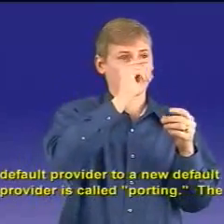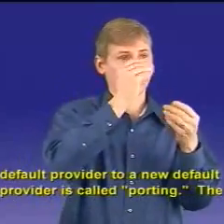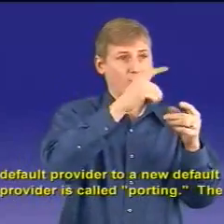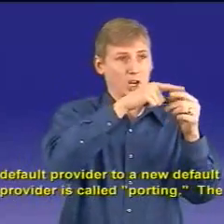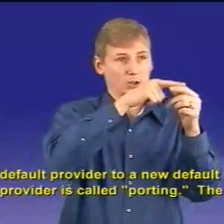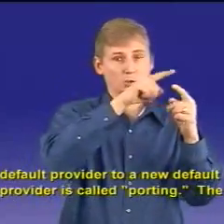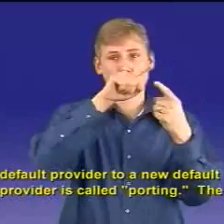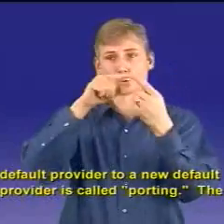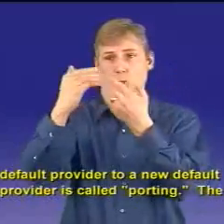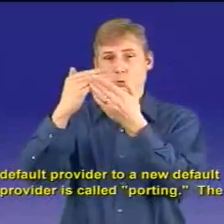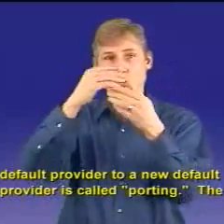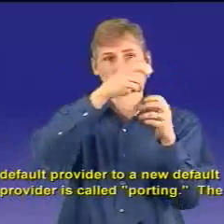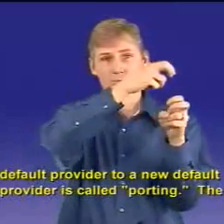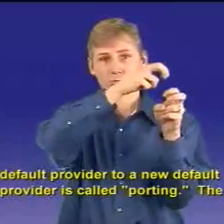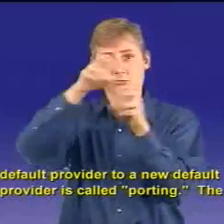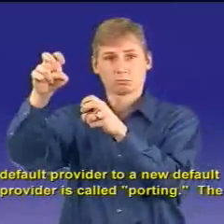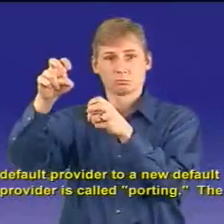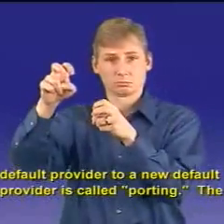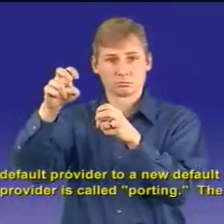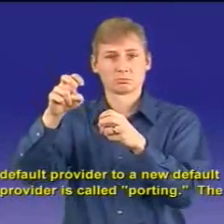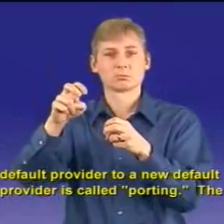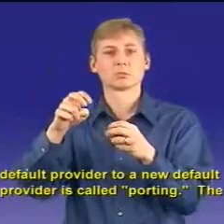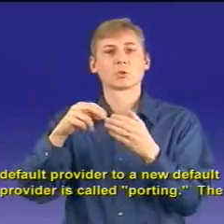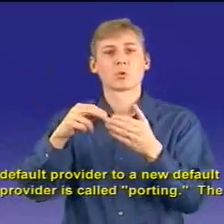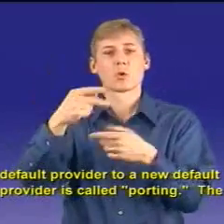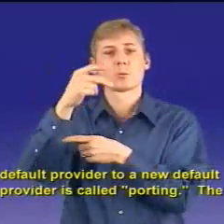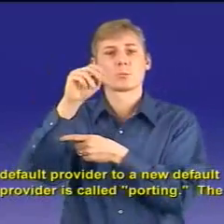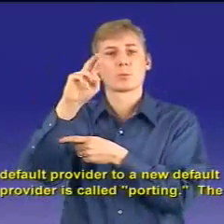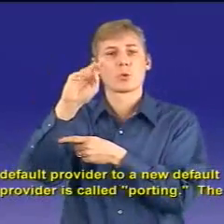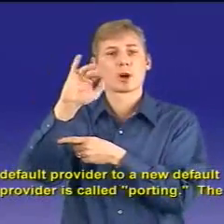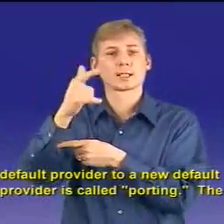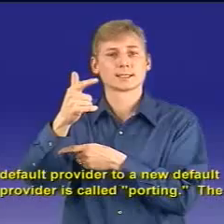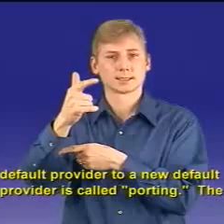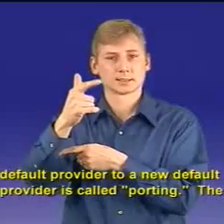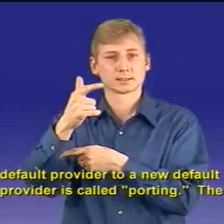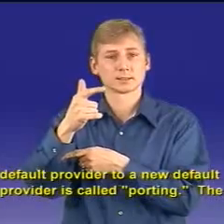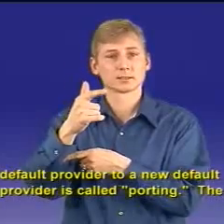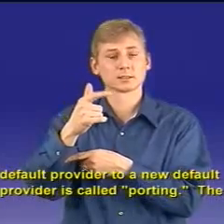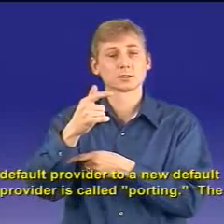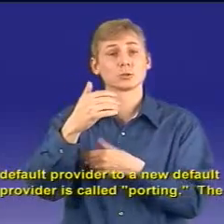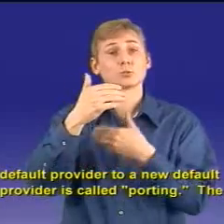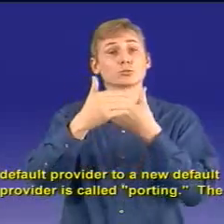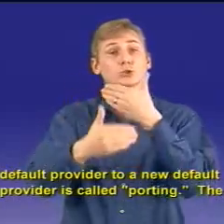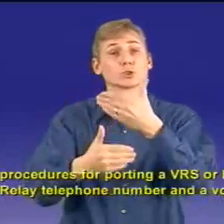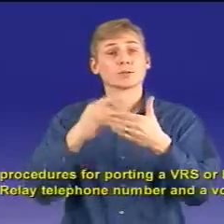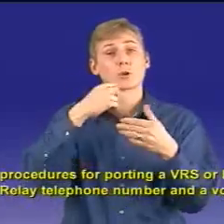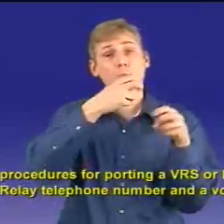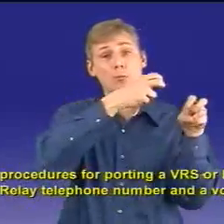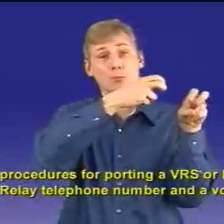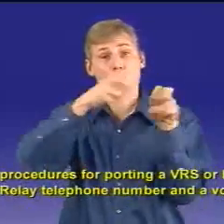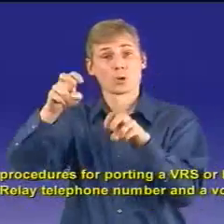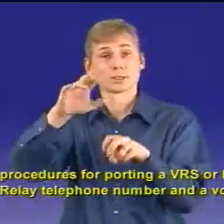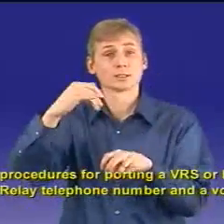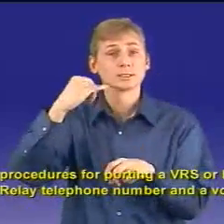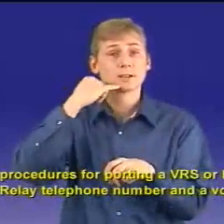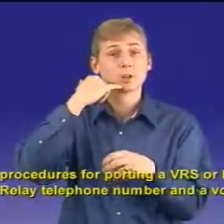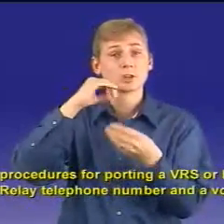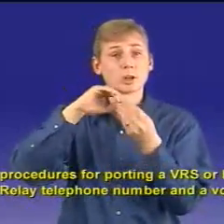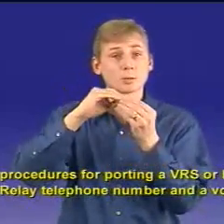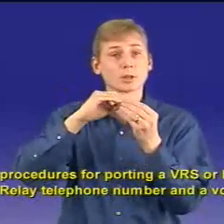from a former default provider to a new default provider is called porting. The procedures for porting a